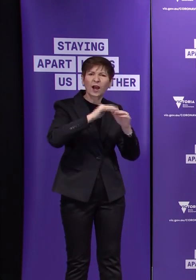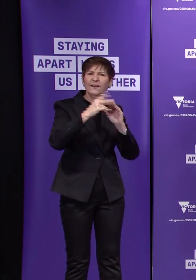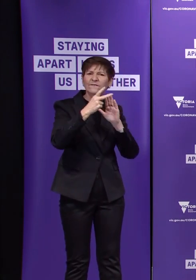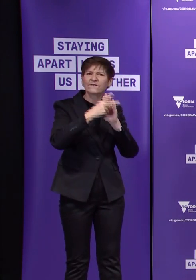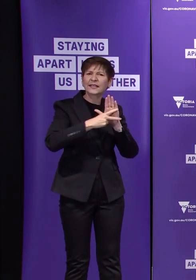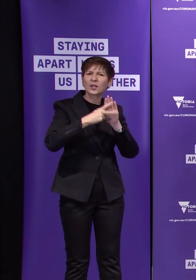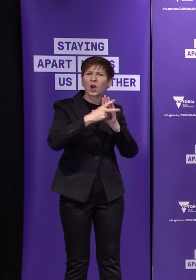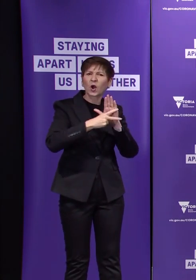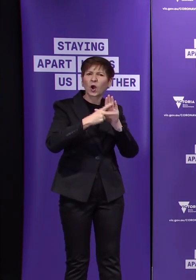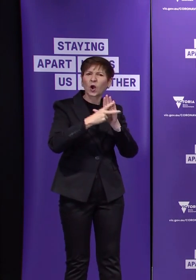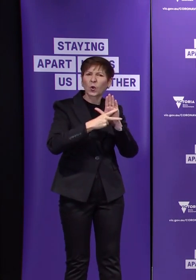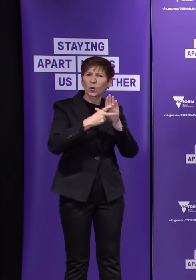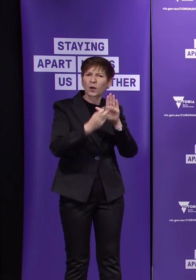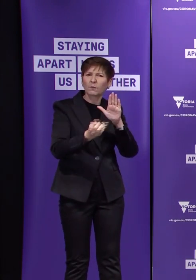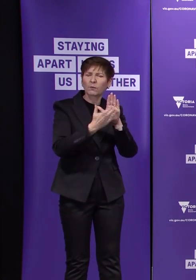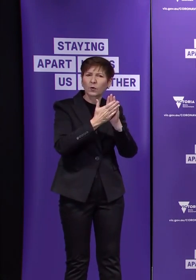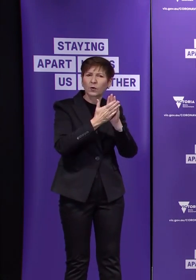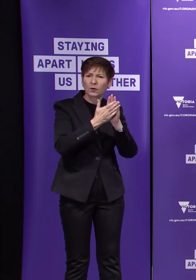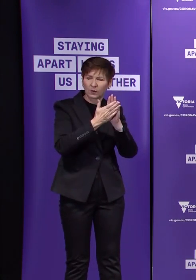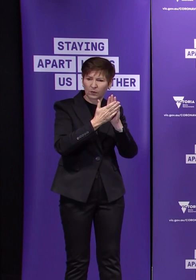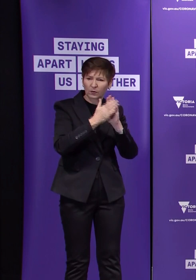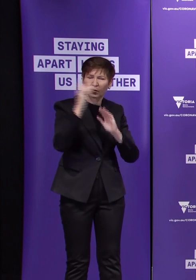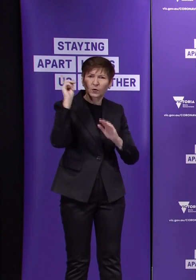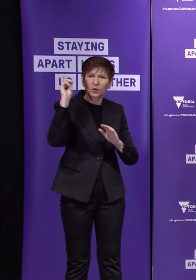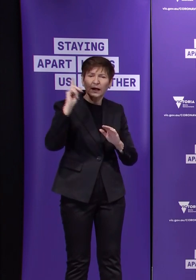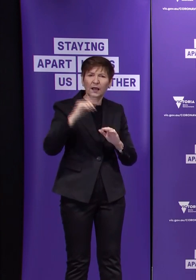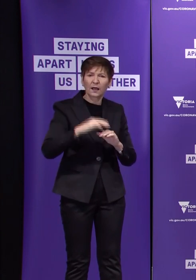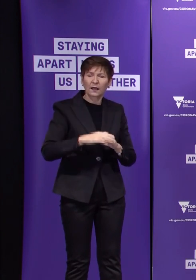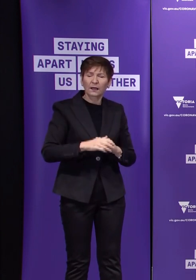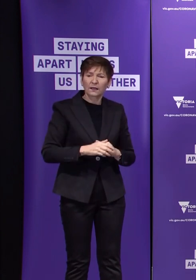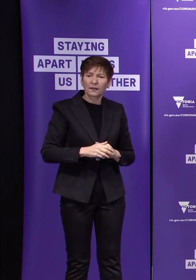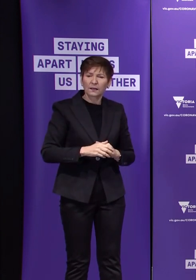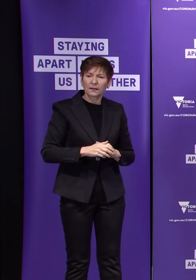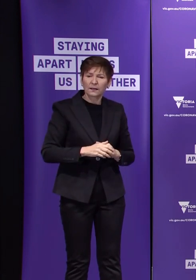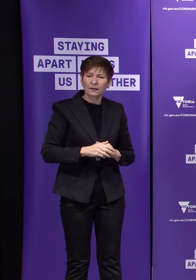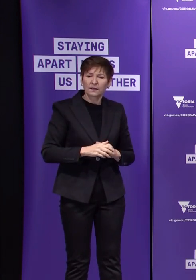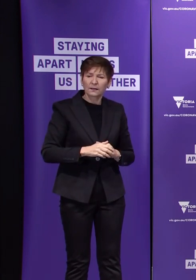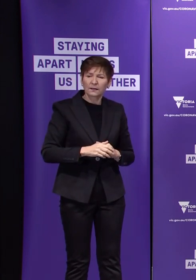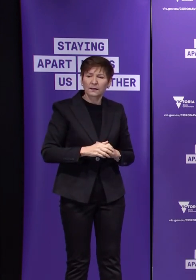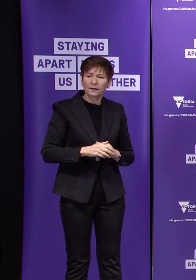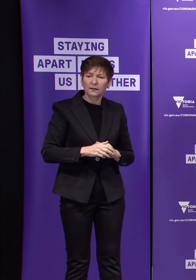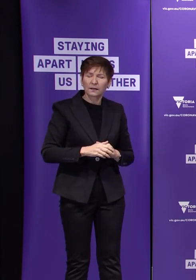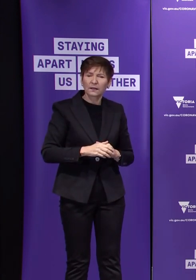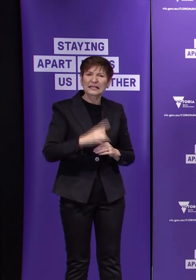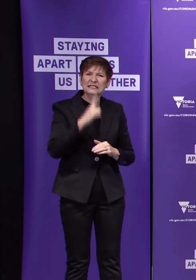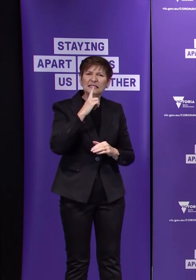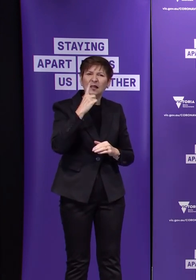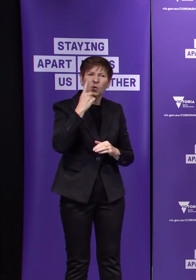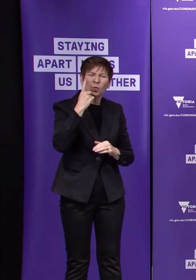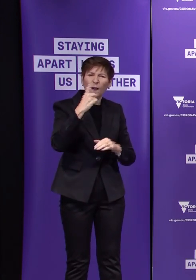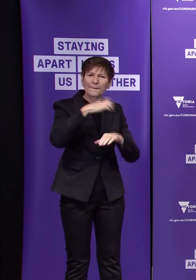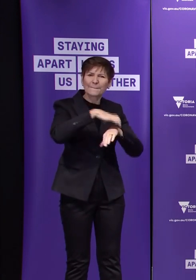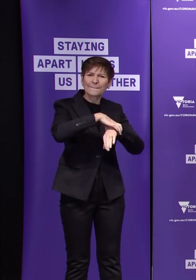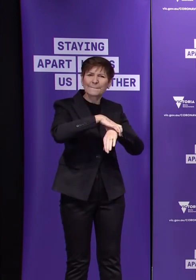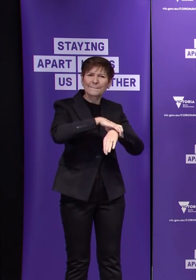It's of a police officer being flung through the air from a moving vehicle. He was trying to stop a lockdown breach. We